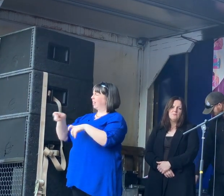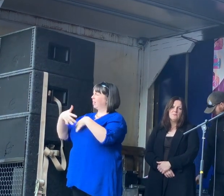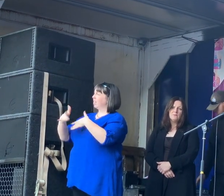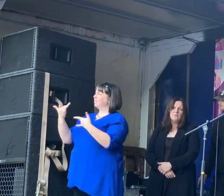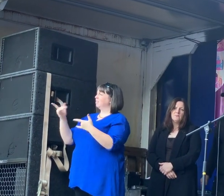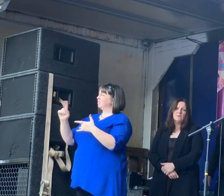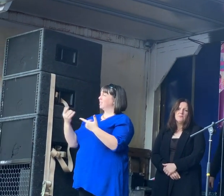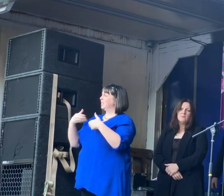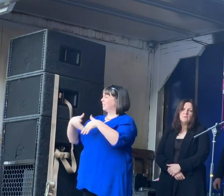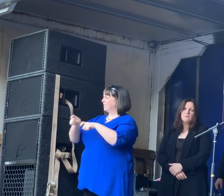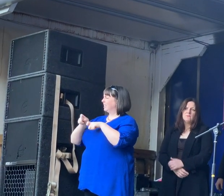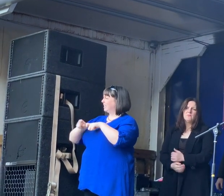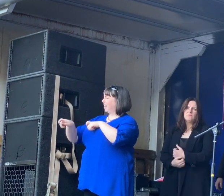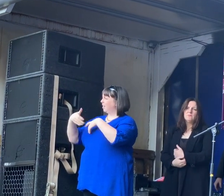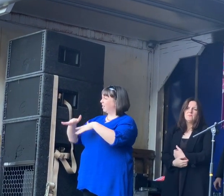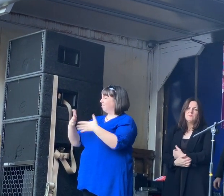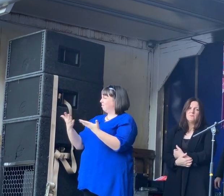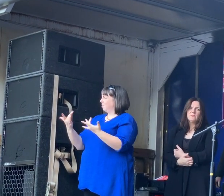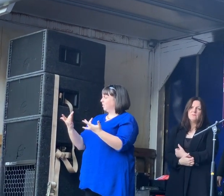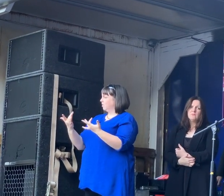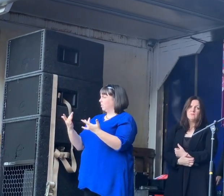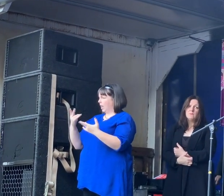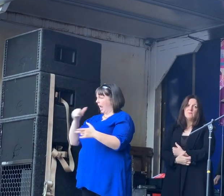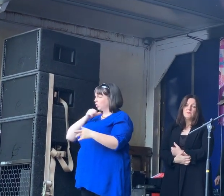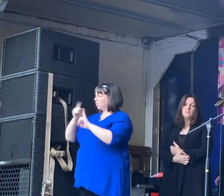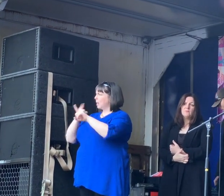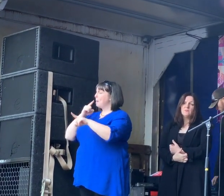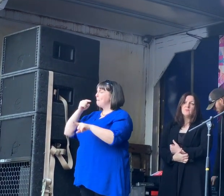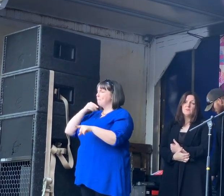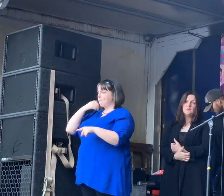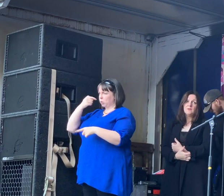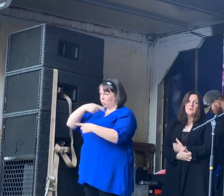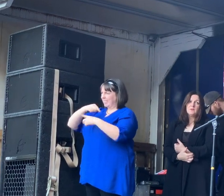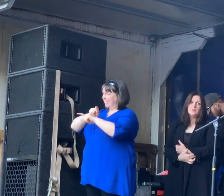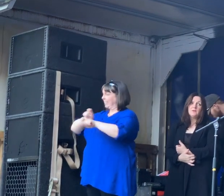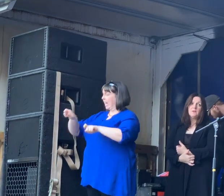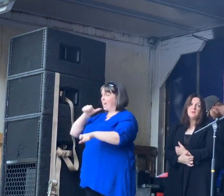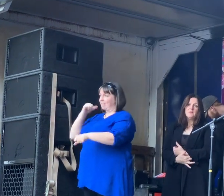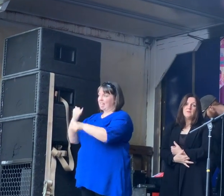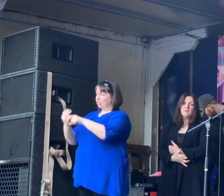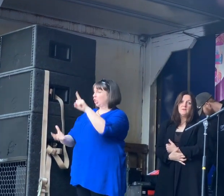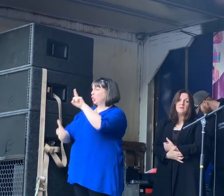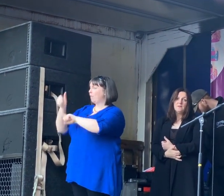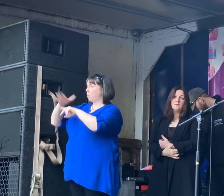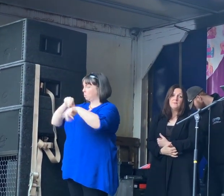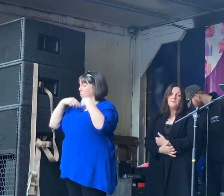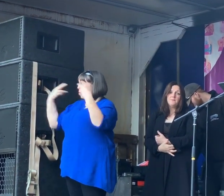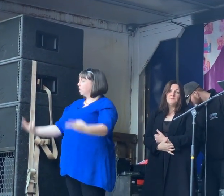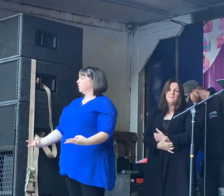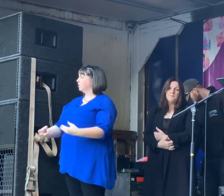marching, needs to be answered with a strident, because we still haven't got what we're looking for.